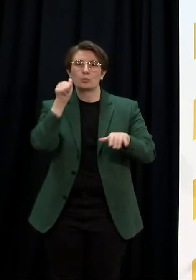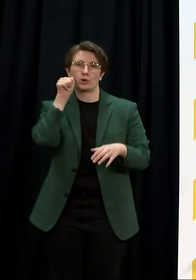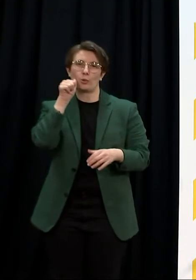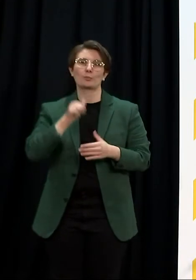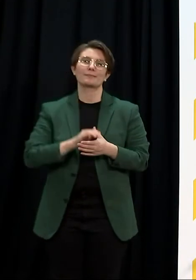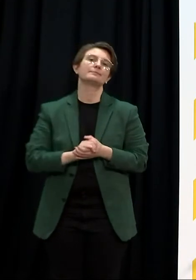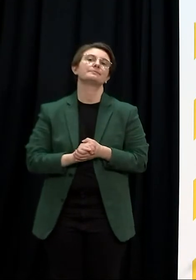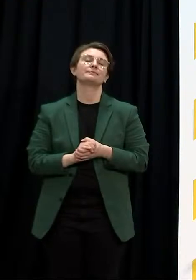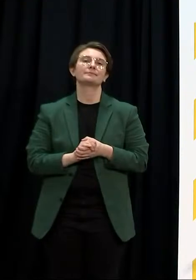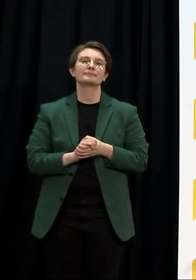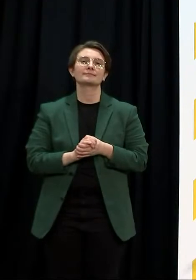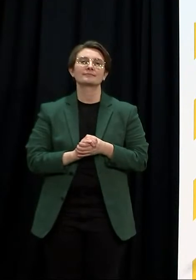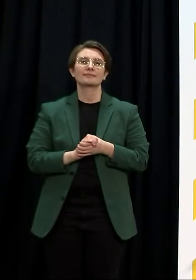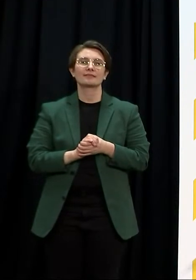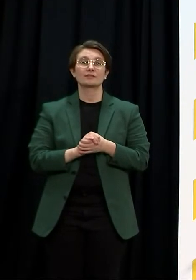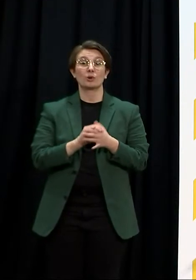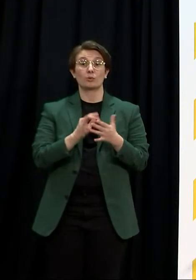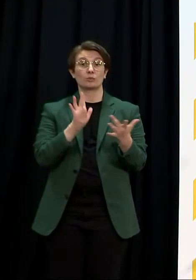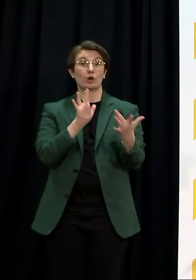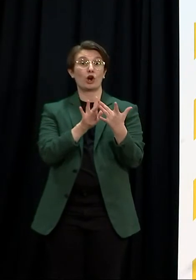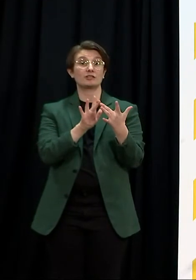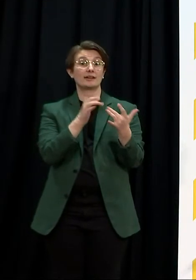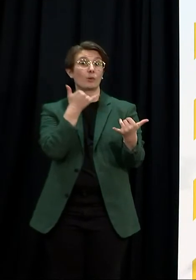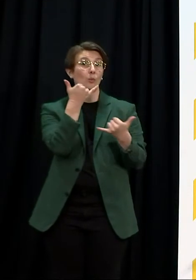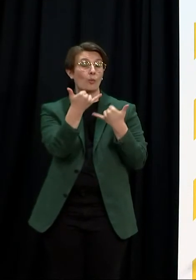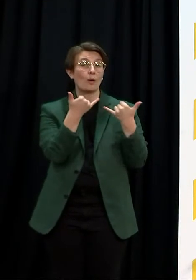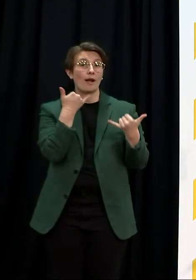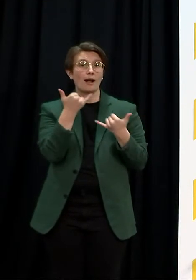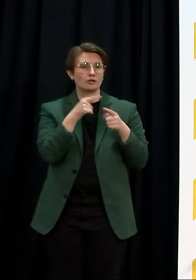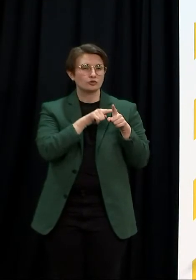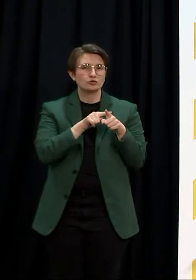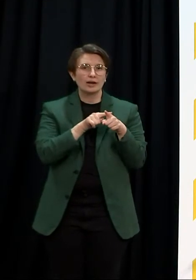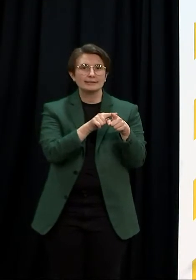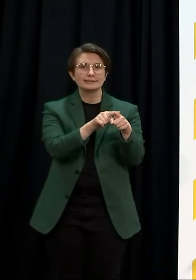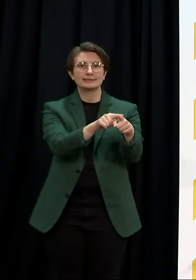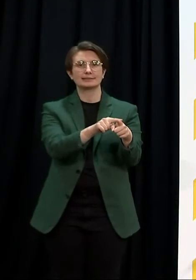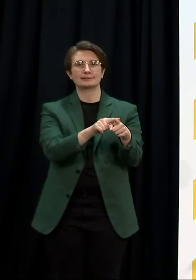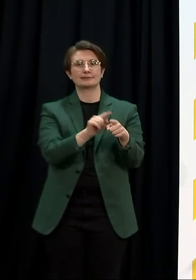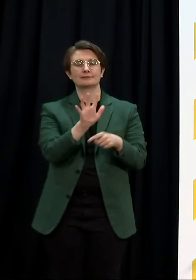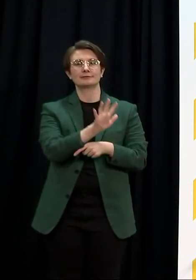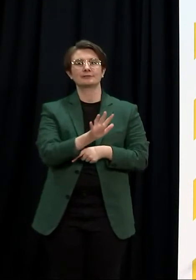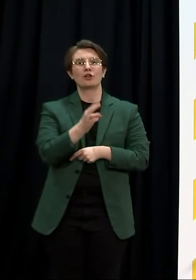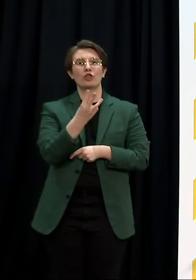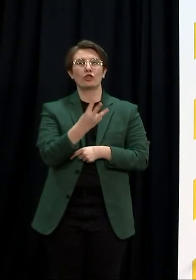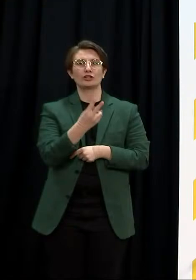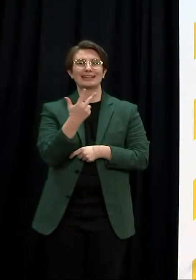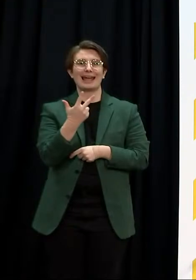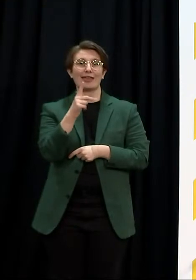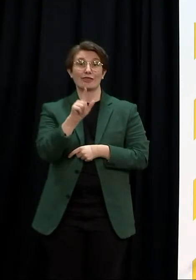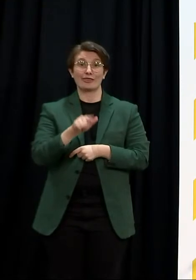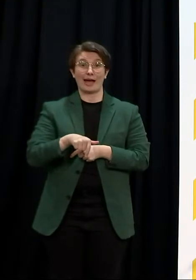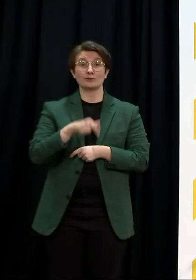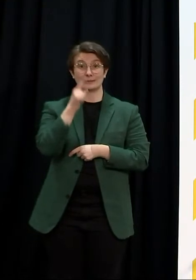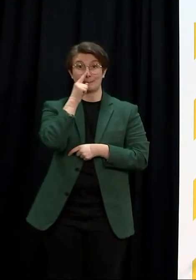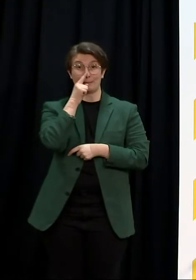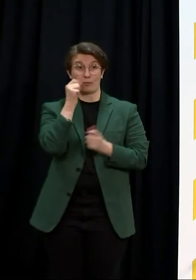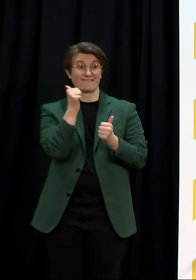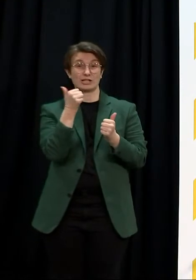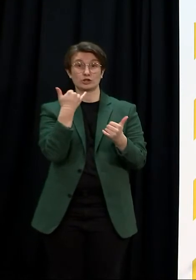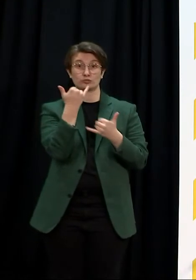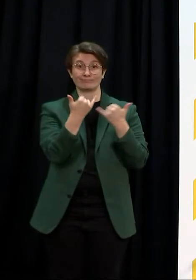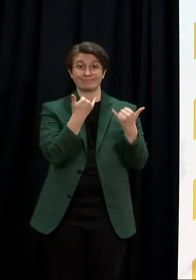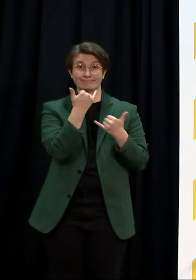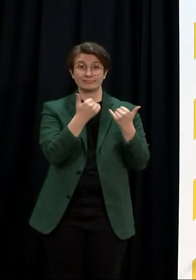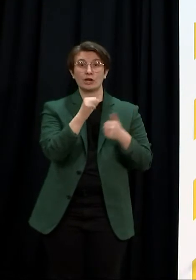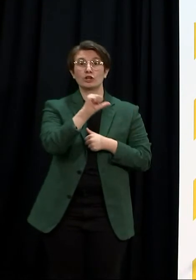On contact tracing, we have just over 38,000 individuals in the system, and over 92% of those people